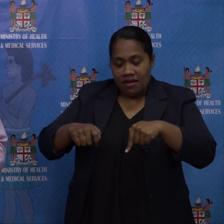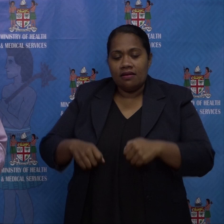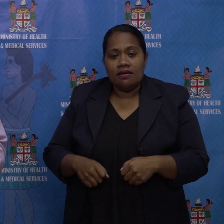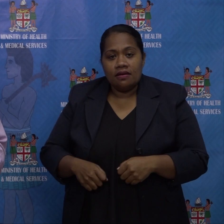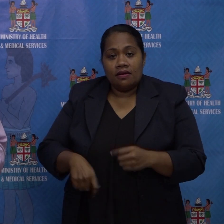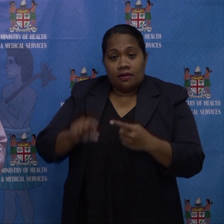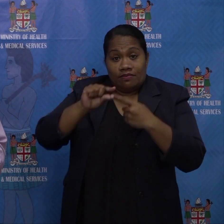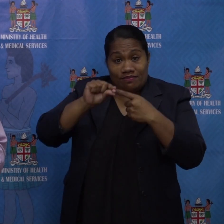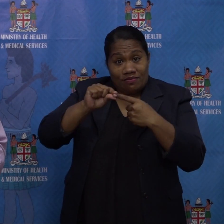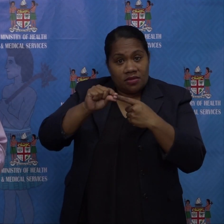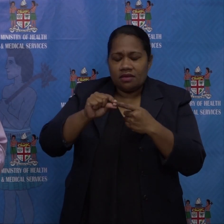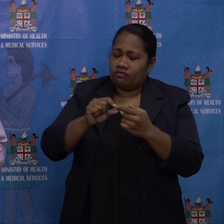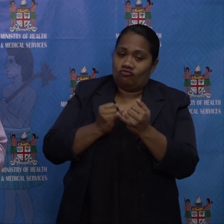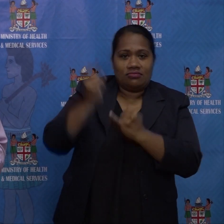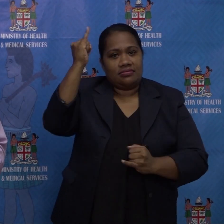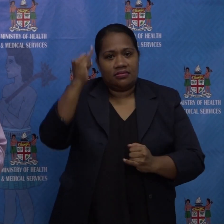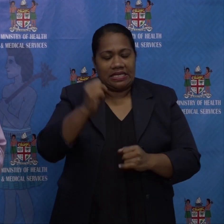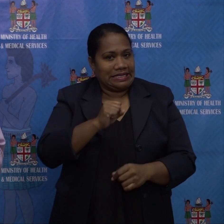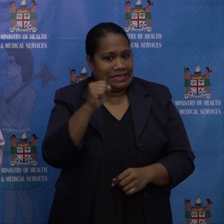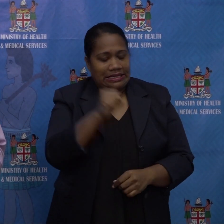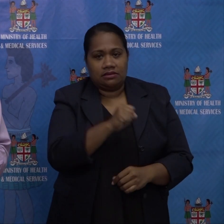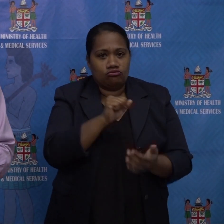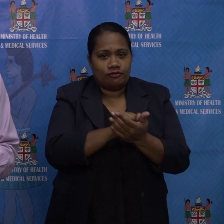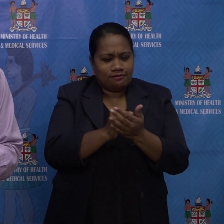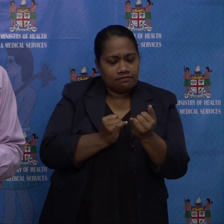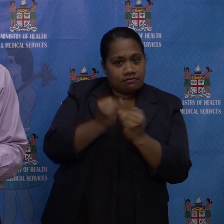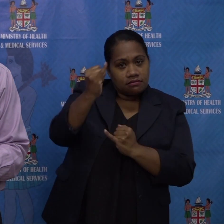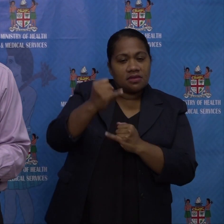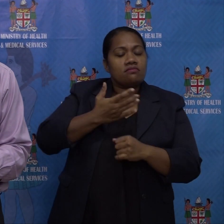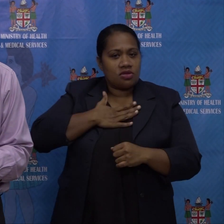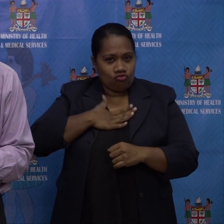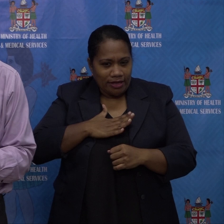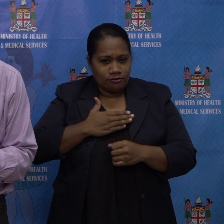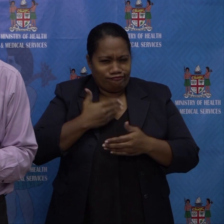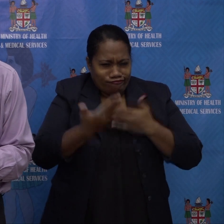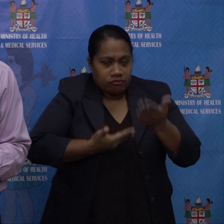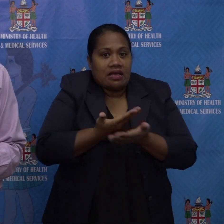One is extremely serious, and I want to talk through exactly how this case came about.